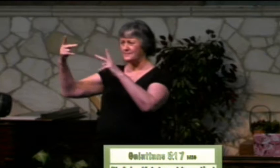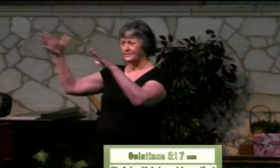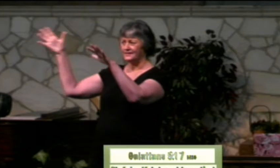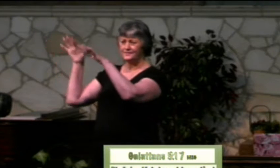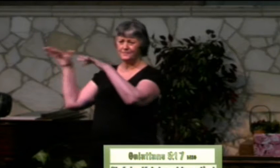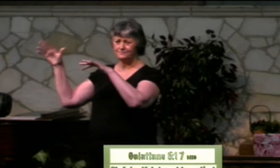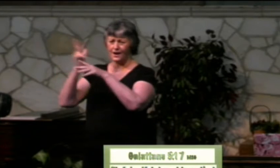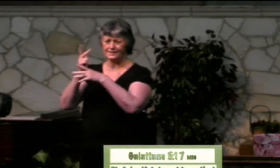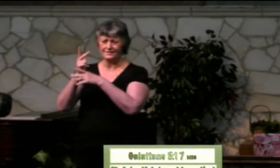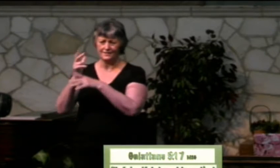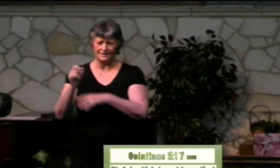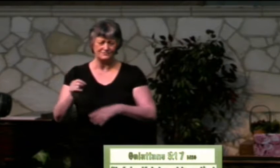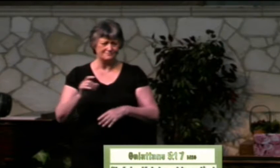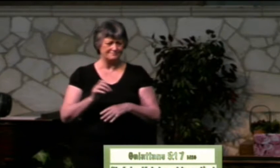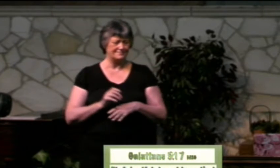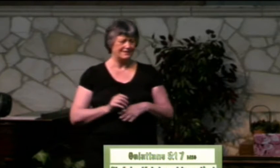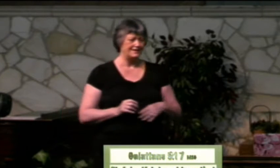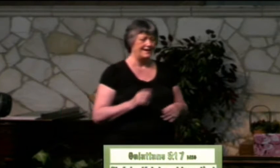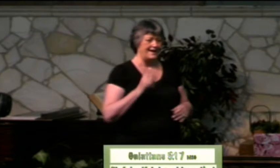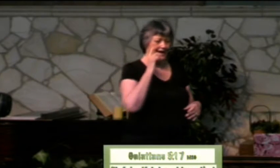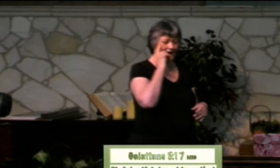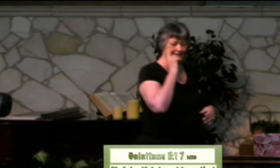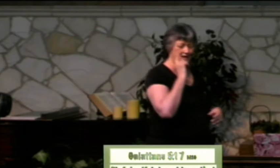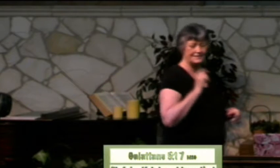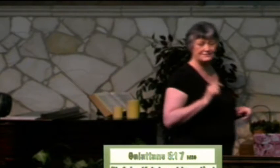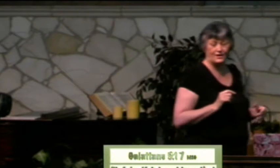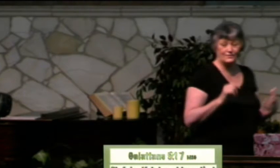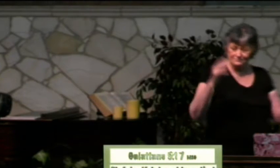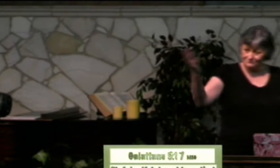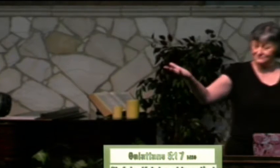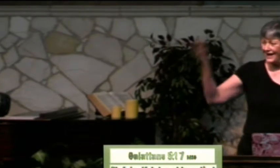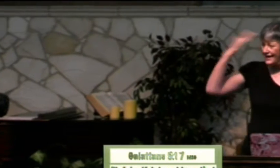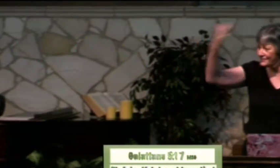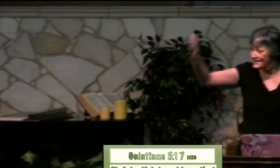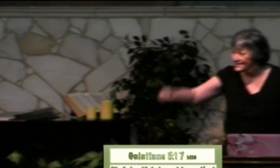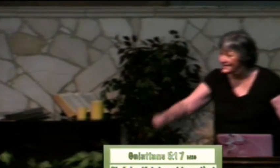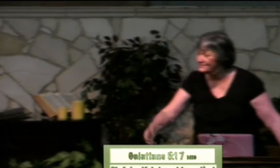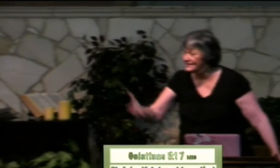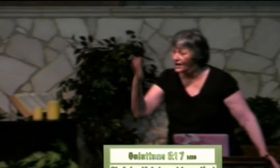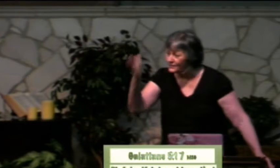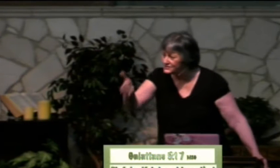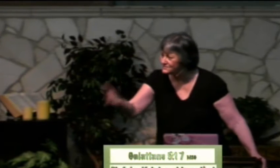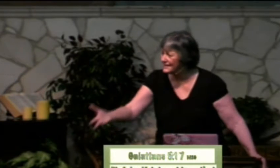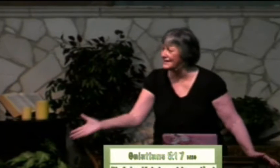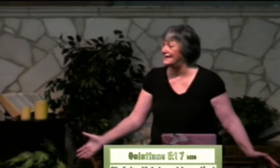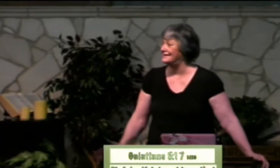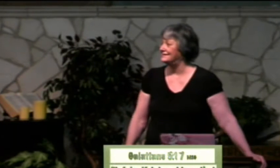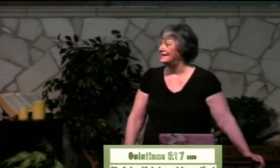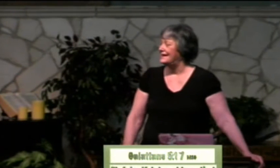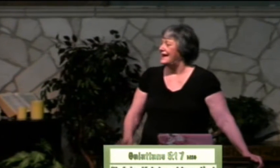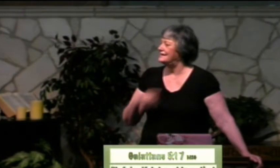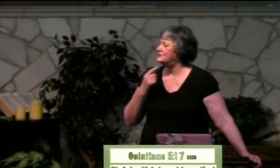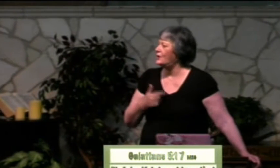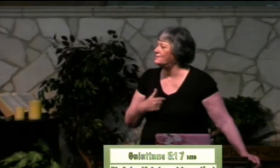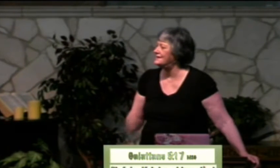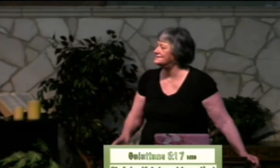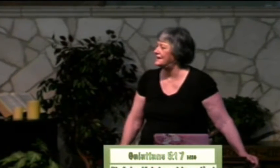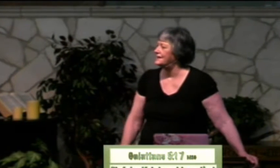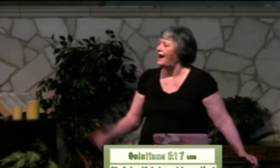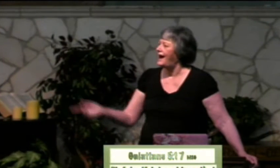in the parking lot. And so I greeted him. Hello, he shook my hand. And he told me, he said, I